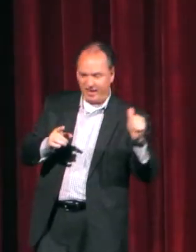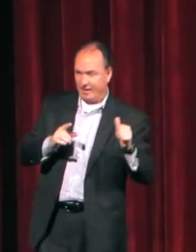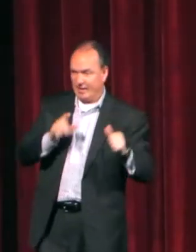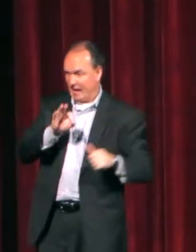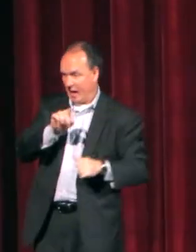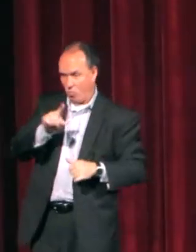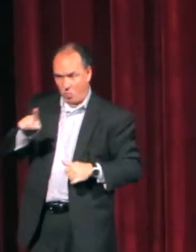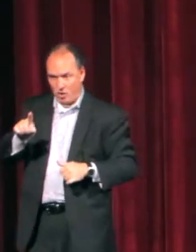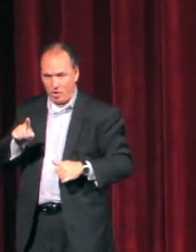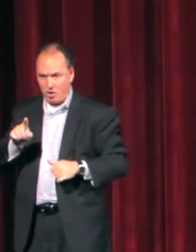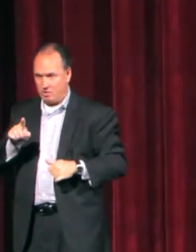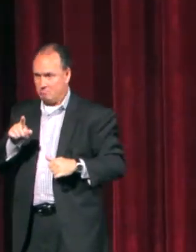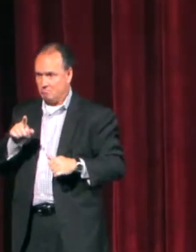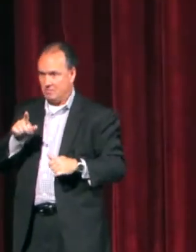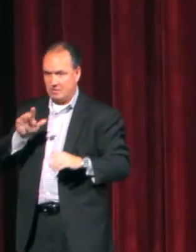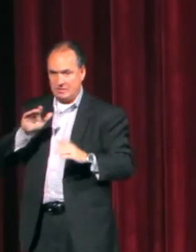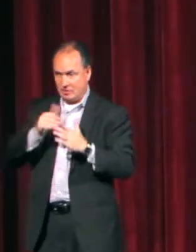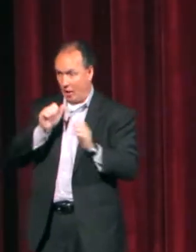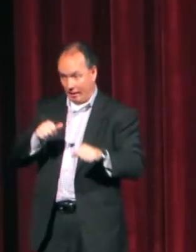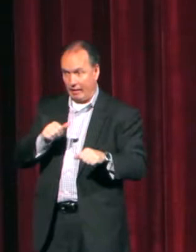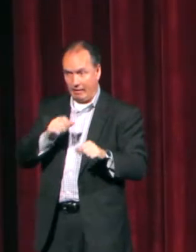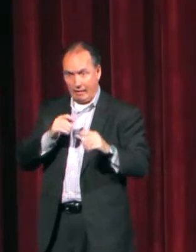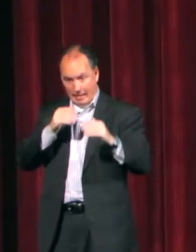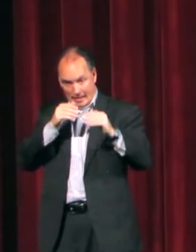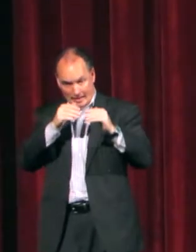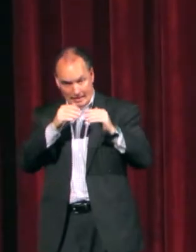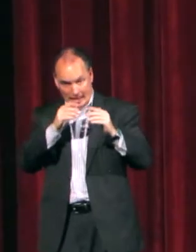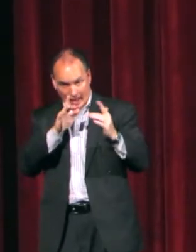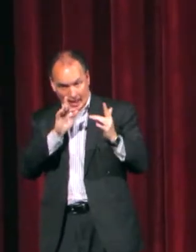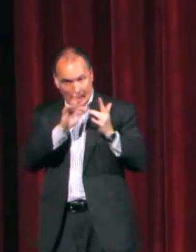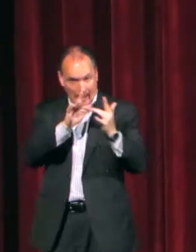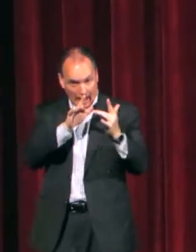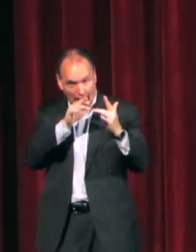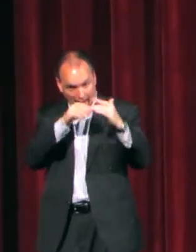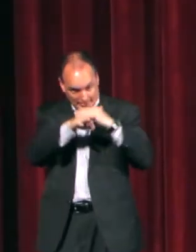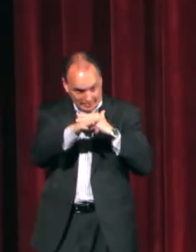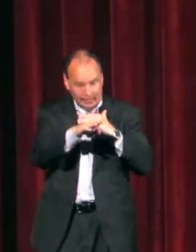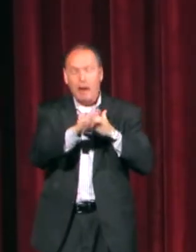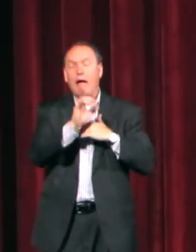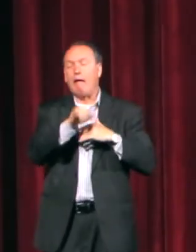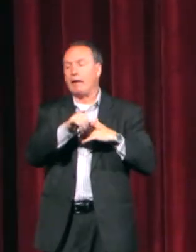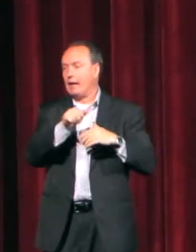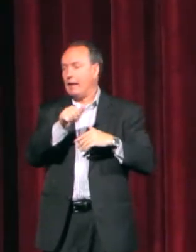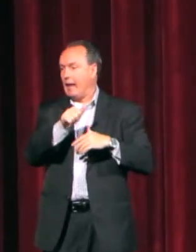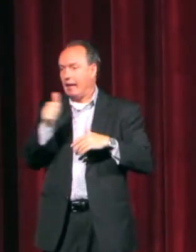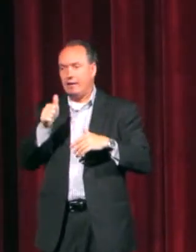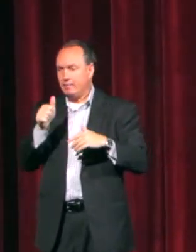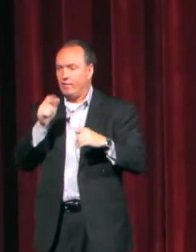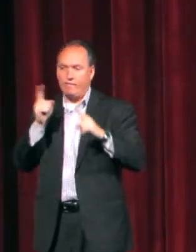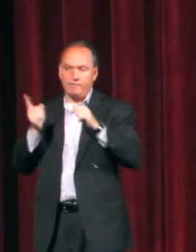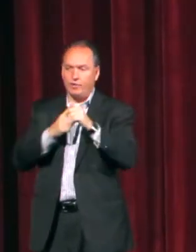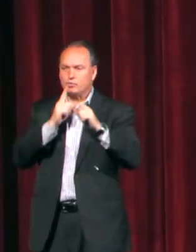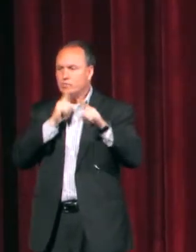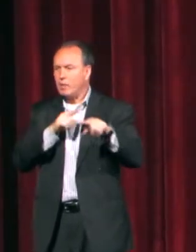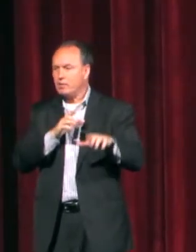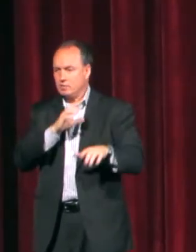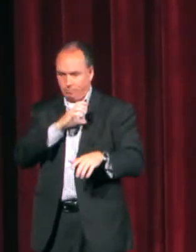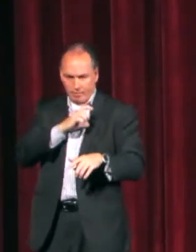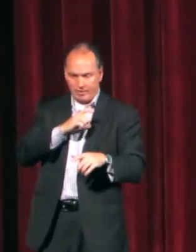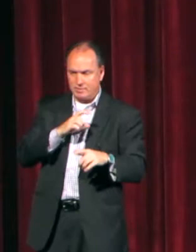911 center would have access to this. That way in the event of a critical incident, first responders would have